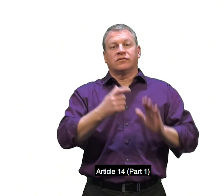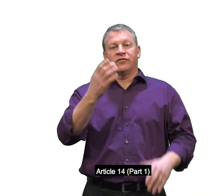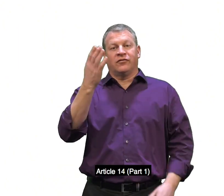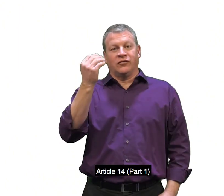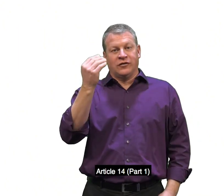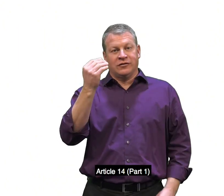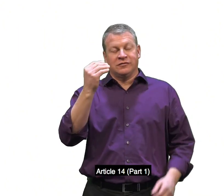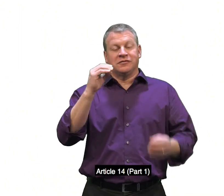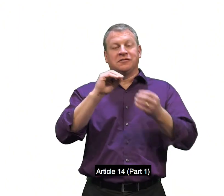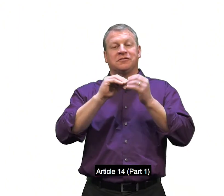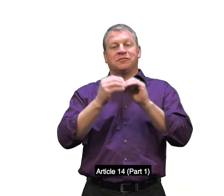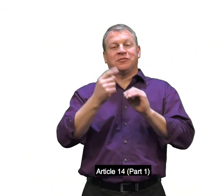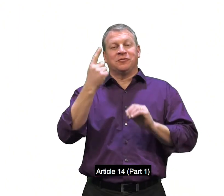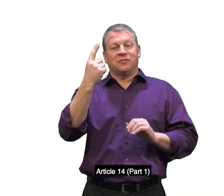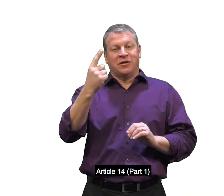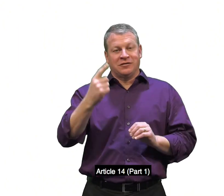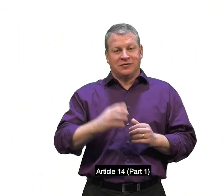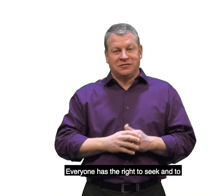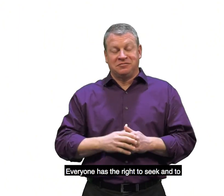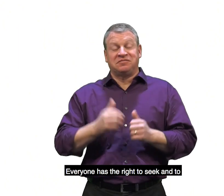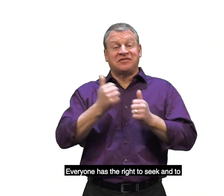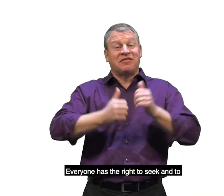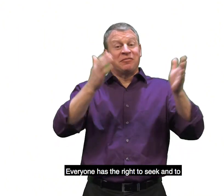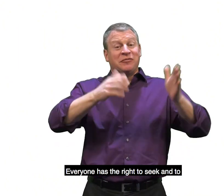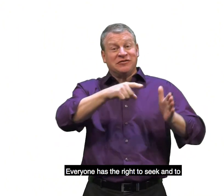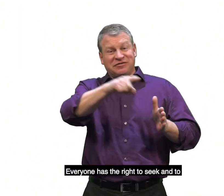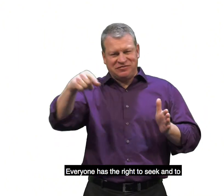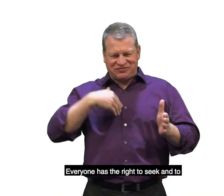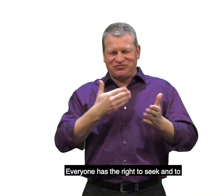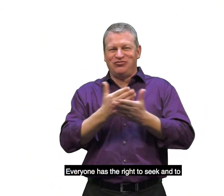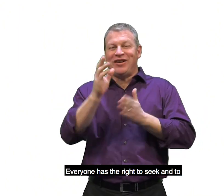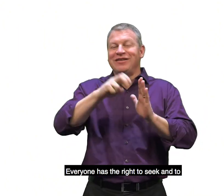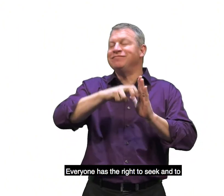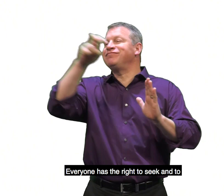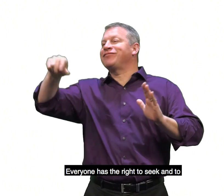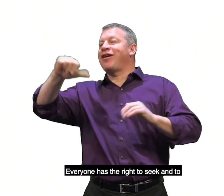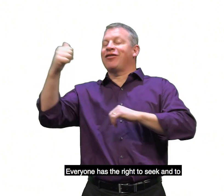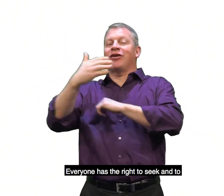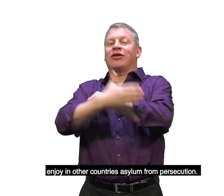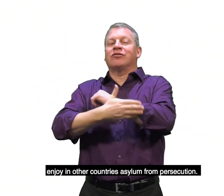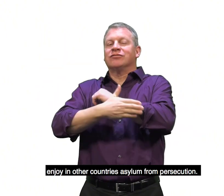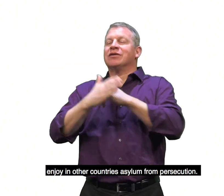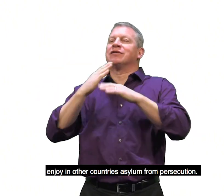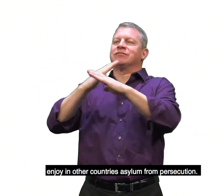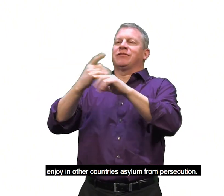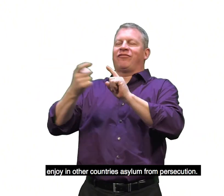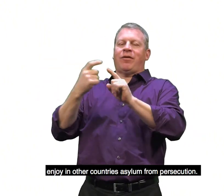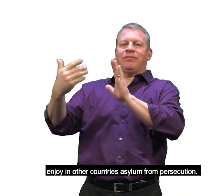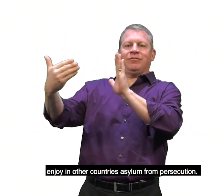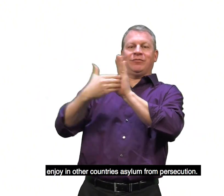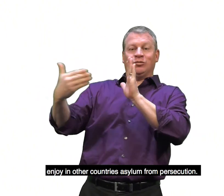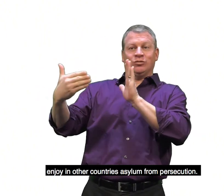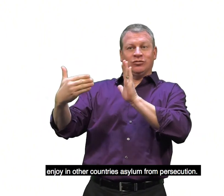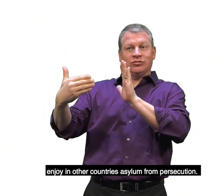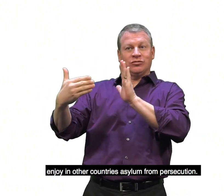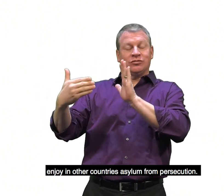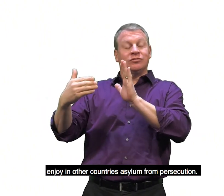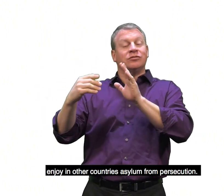Article 14, Part 1. Everyone has the right to seek and to enjoy in other countries asylum